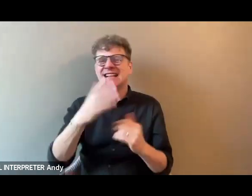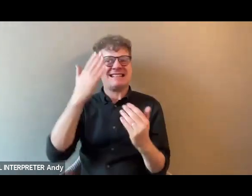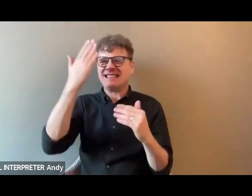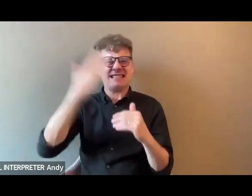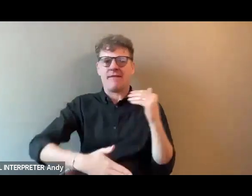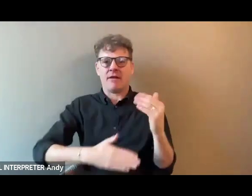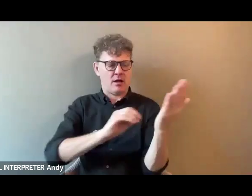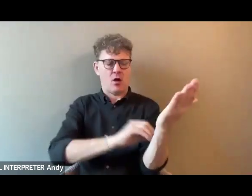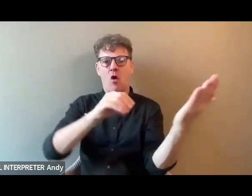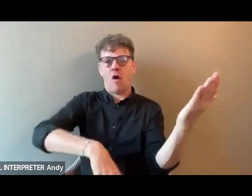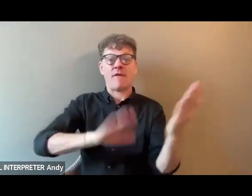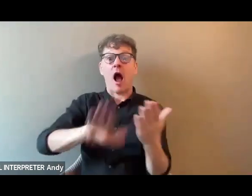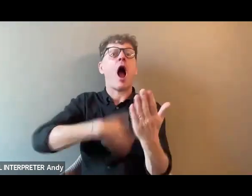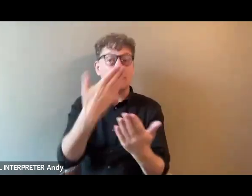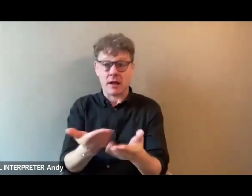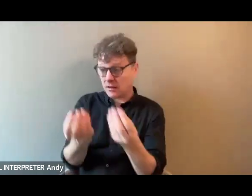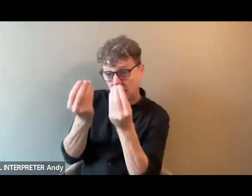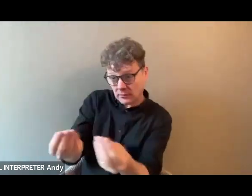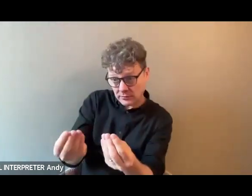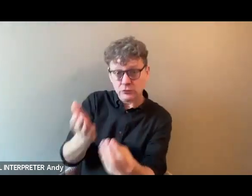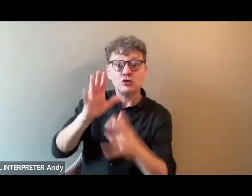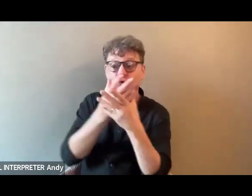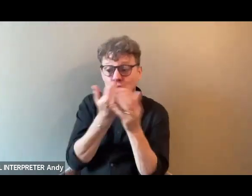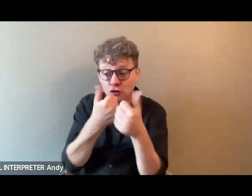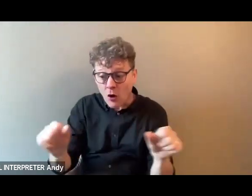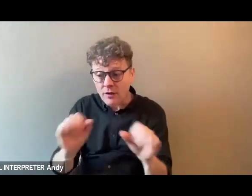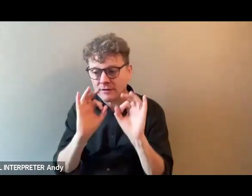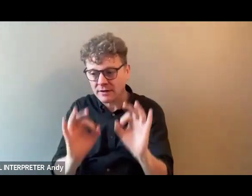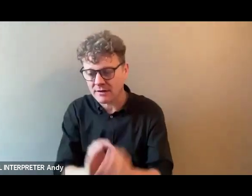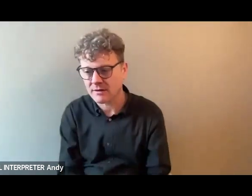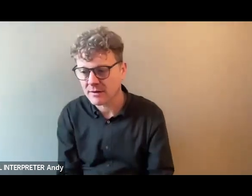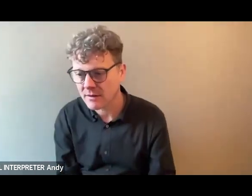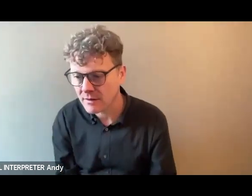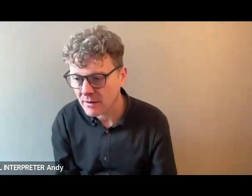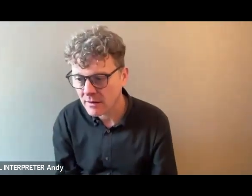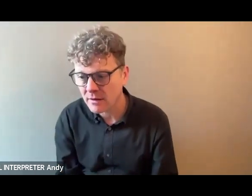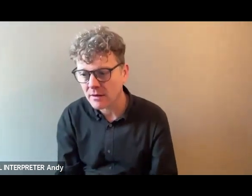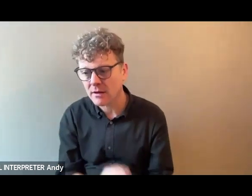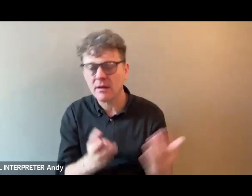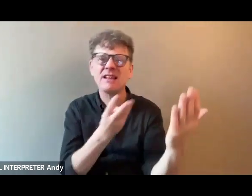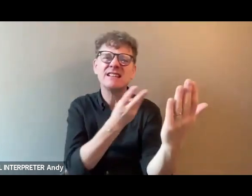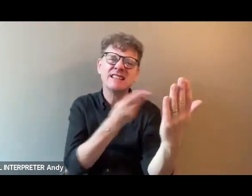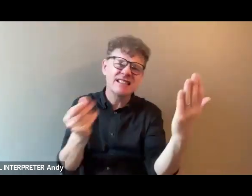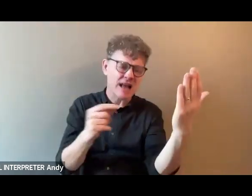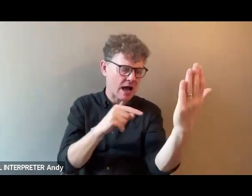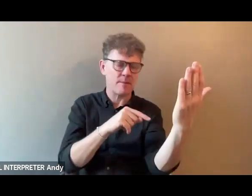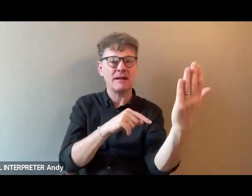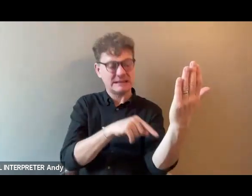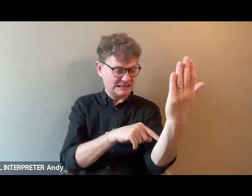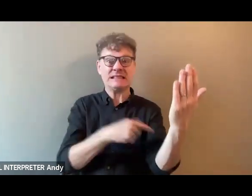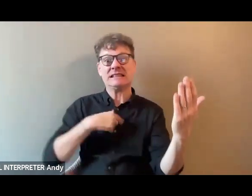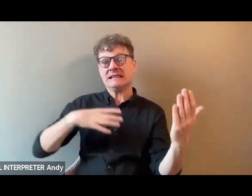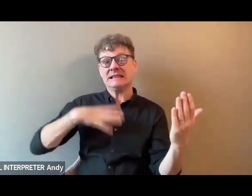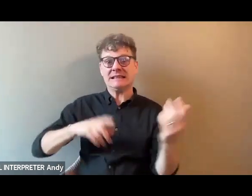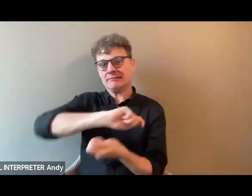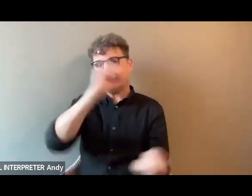it until it's actually solved. Yes, some of those things will be, oh Lord, we need a new lift. And yes, I know